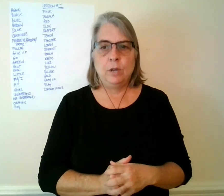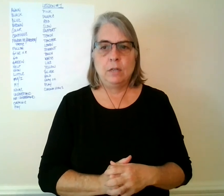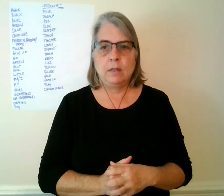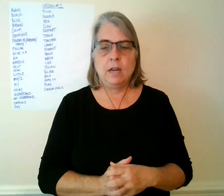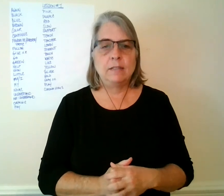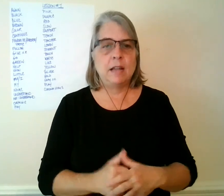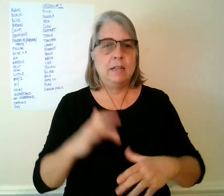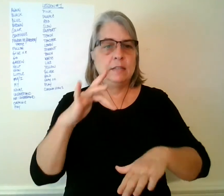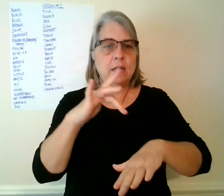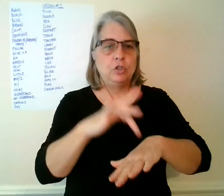Student. The next sign is touch,